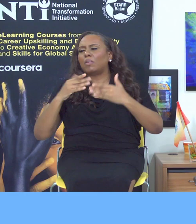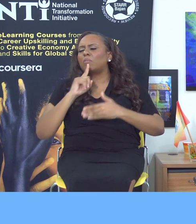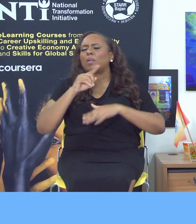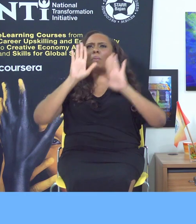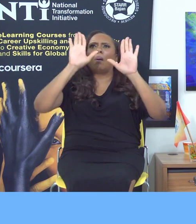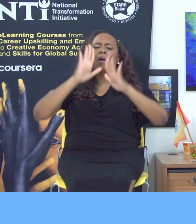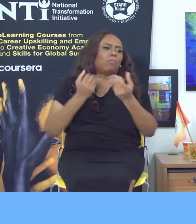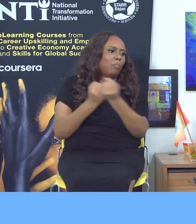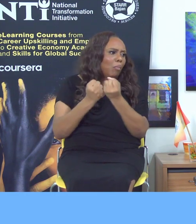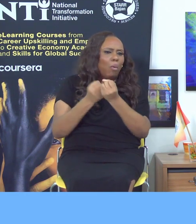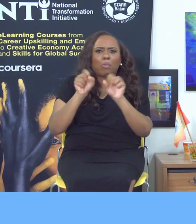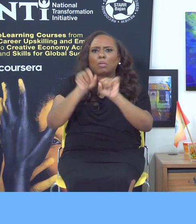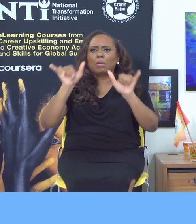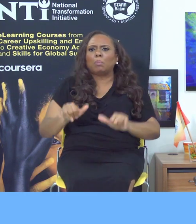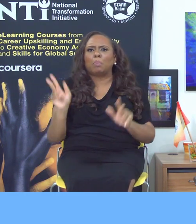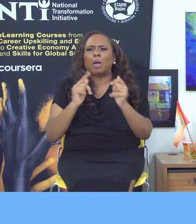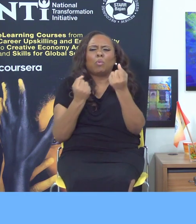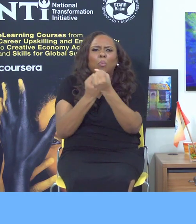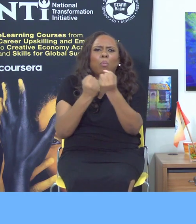through.